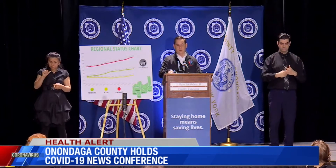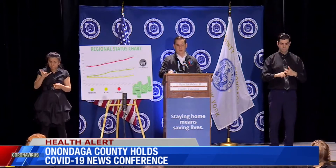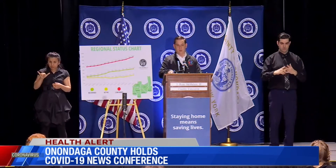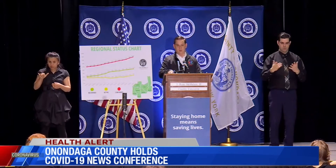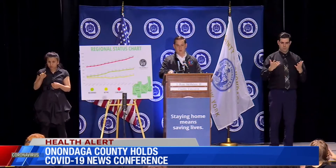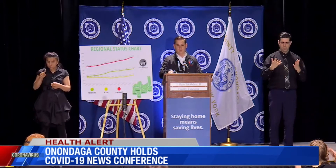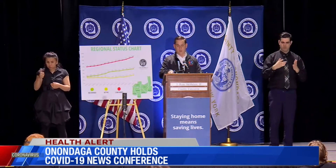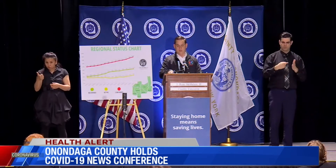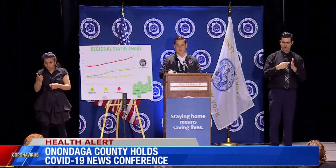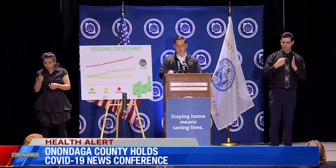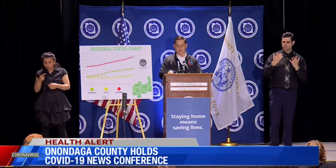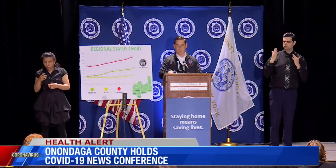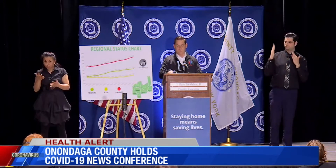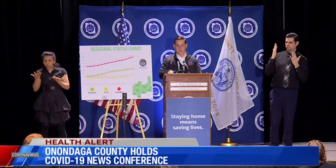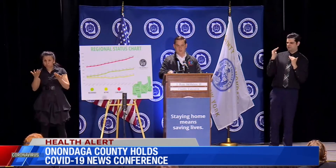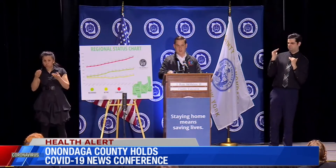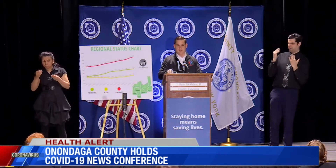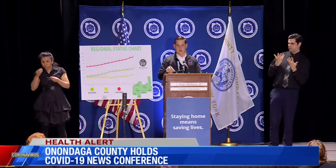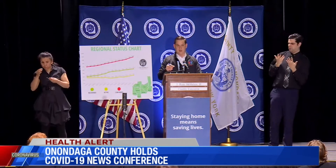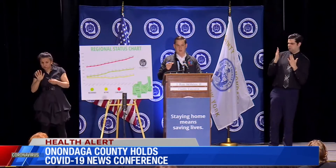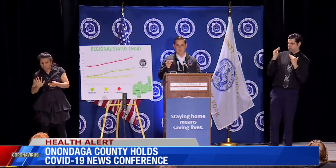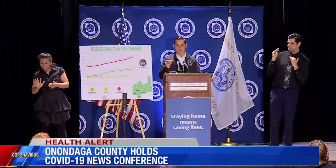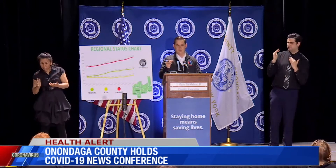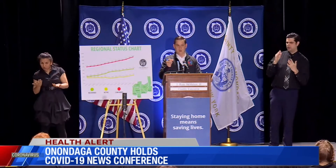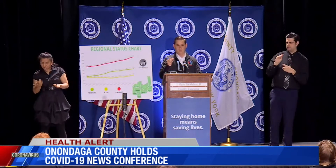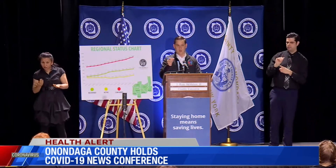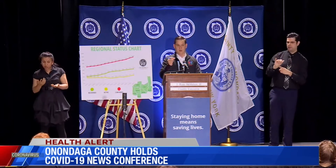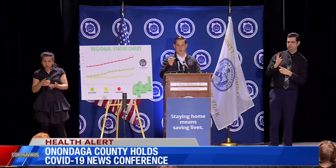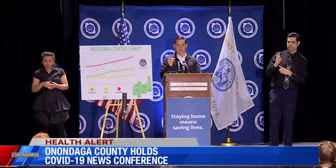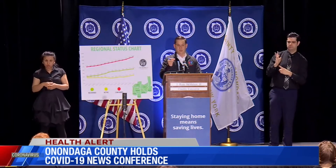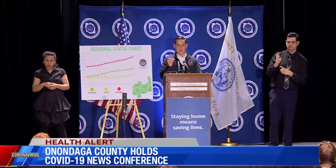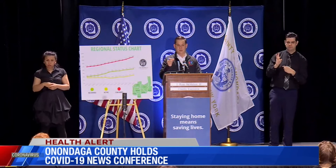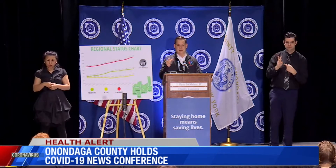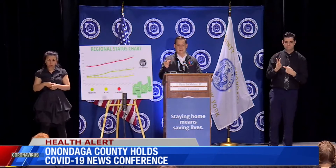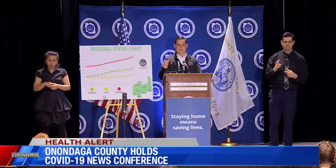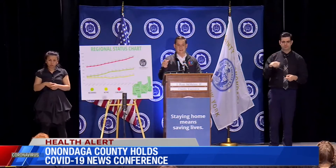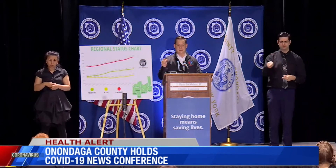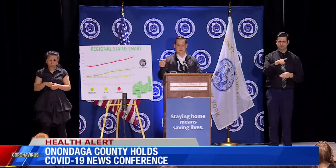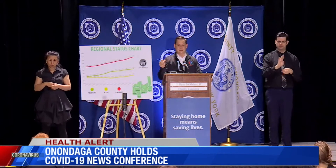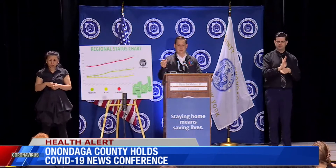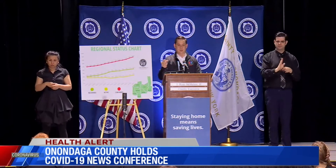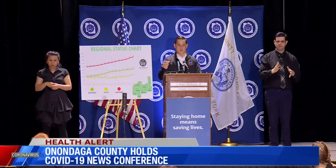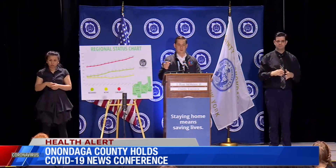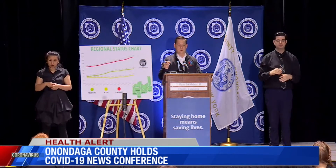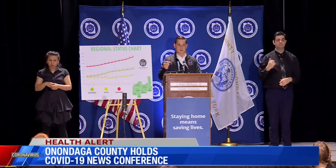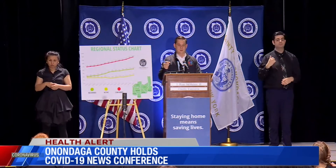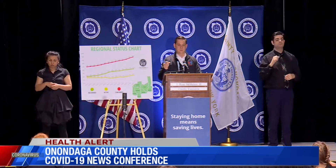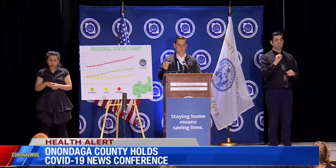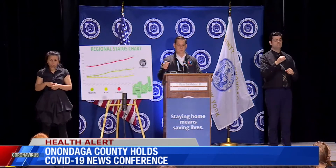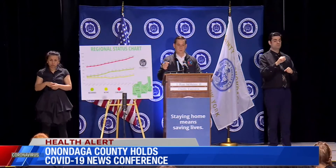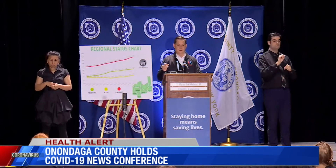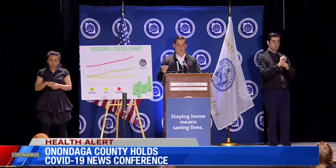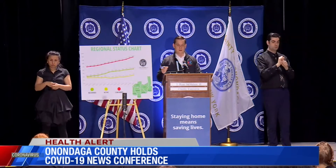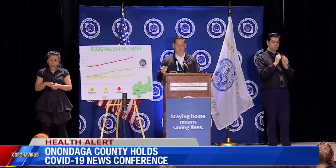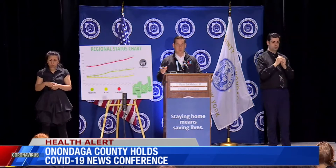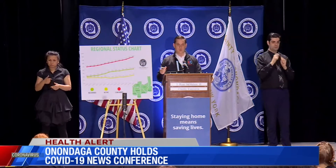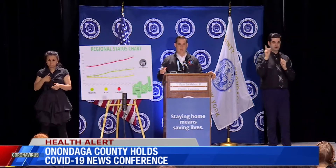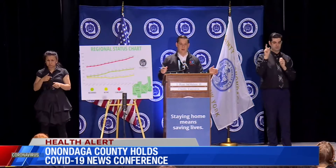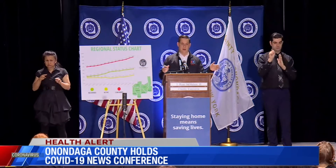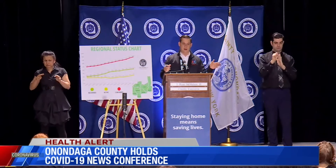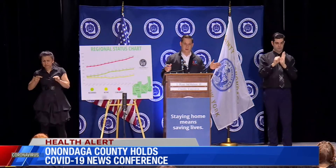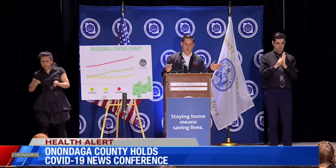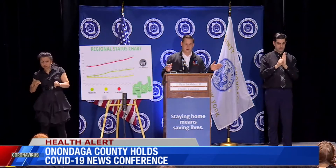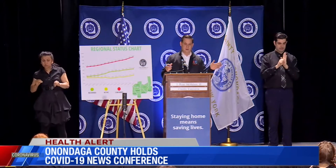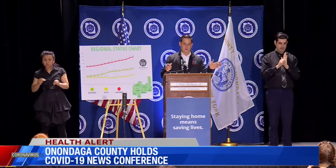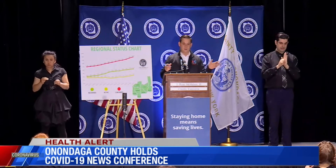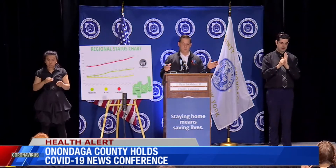now, we continue to work with the state on loosening regulations on existing essential businesses. That's a good way